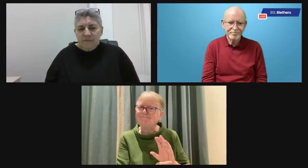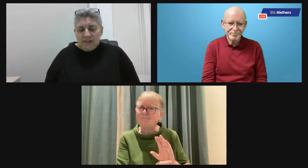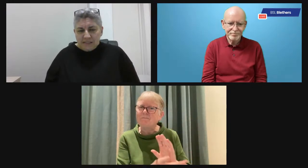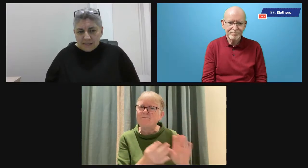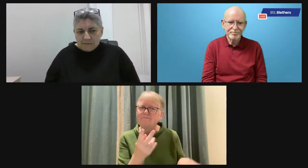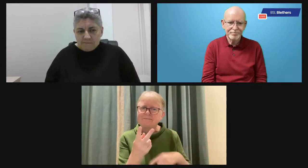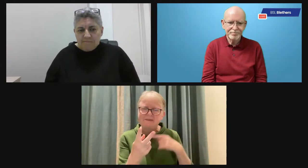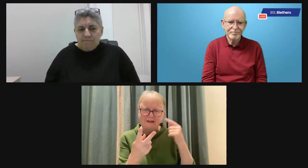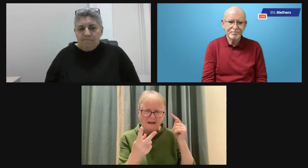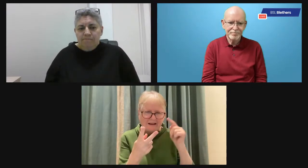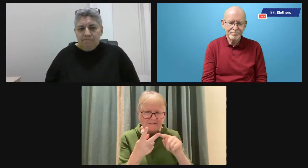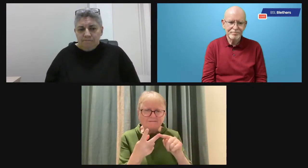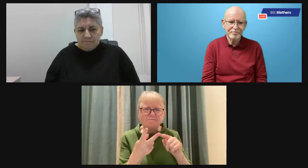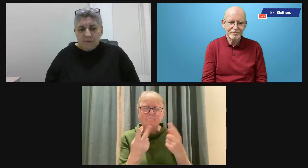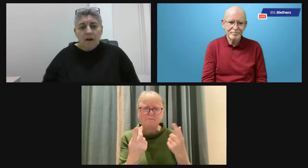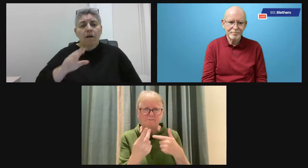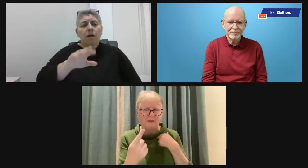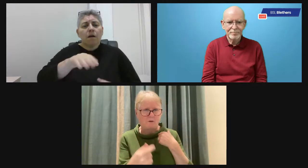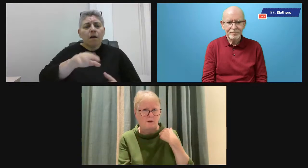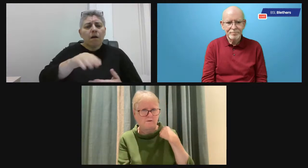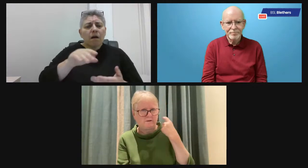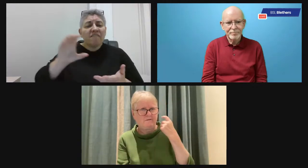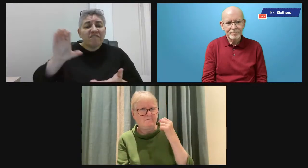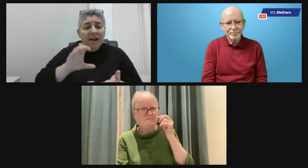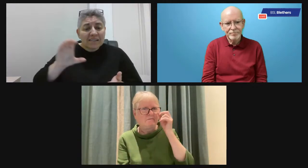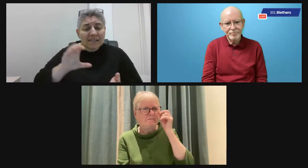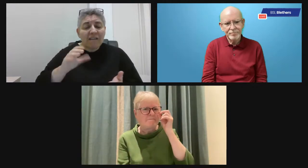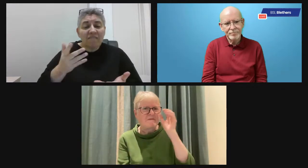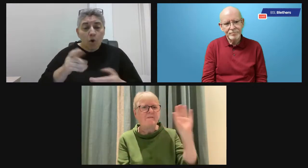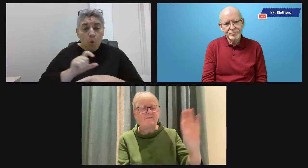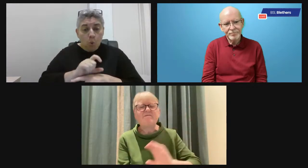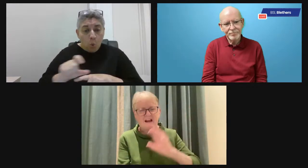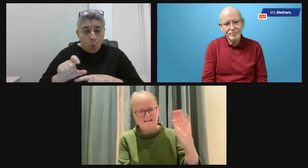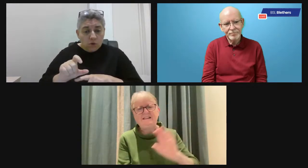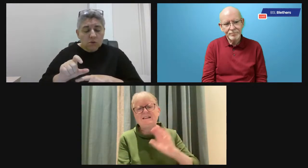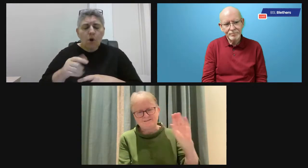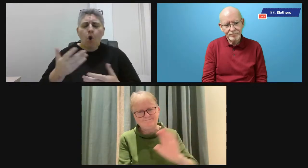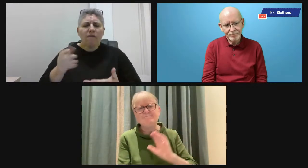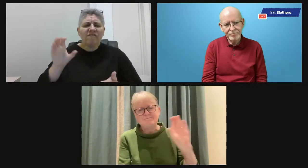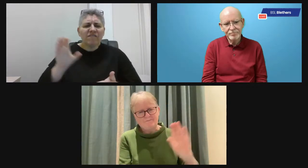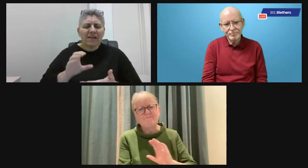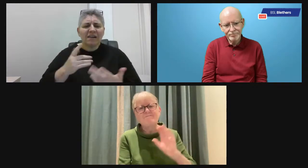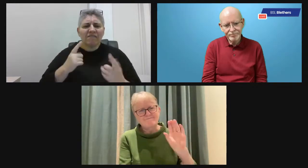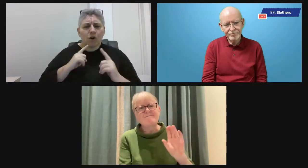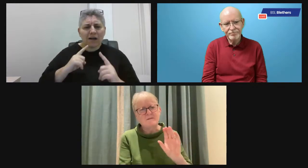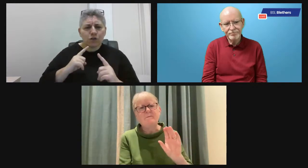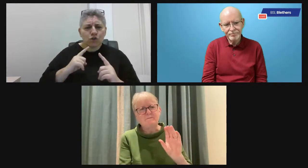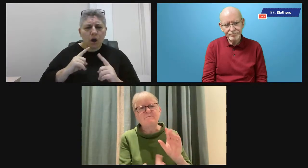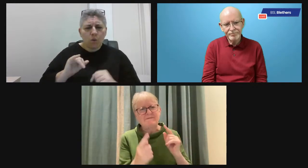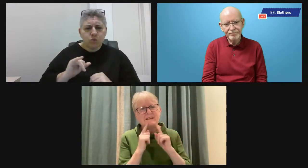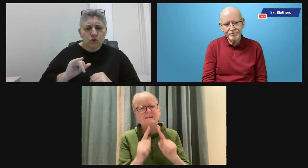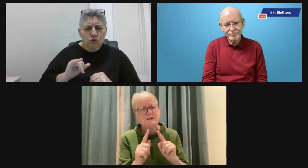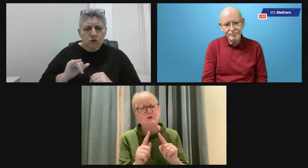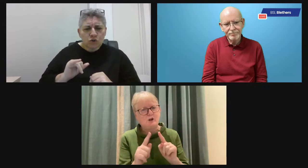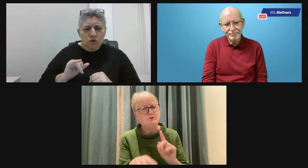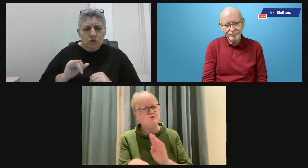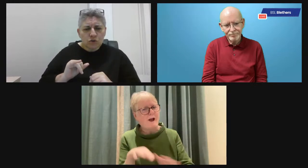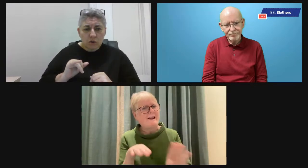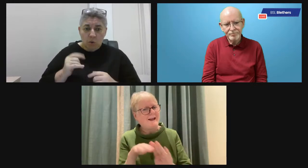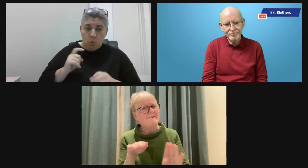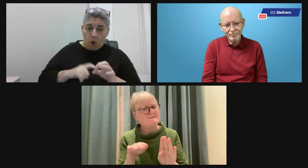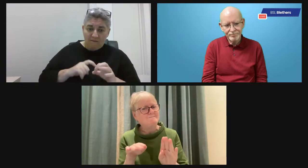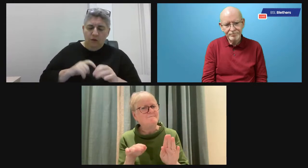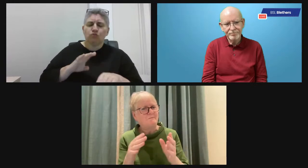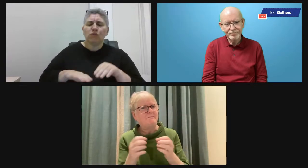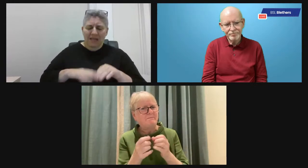about reduction in funding. And secondly, I would be concerned. Can I just Yes, double check, funding for course or